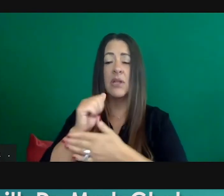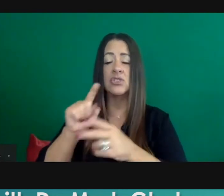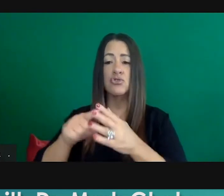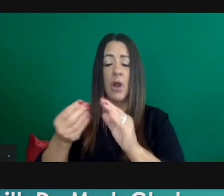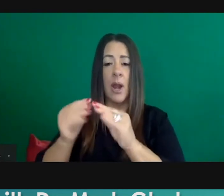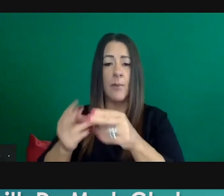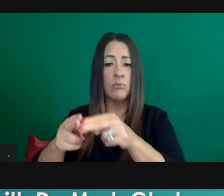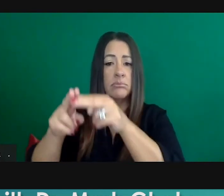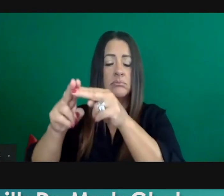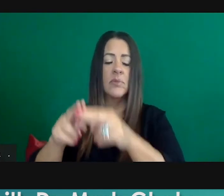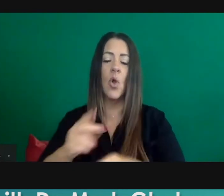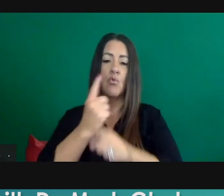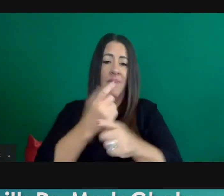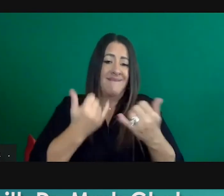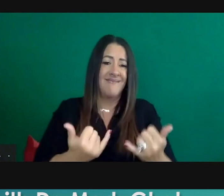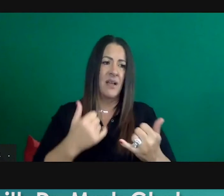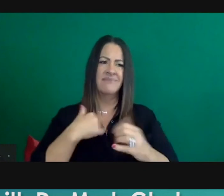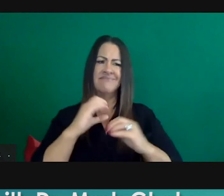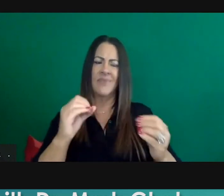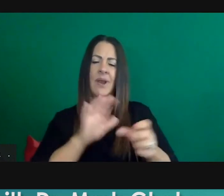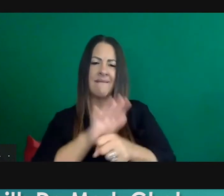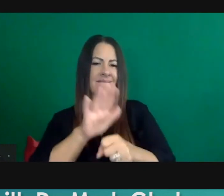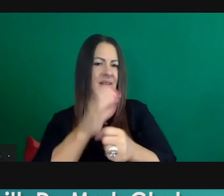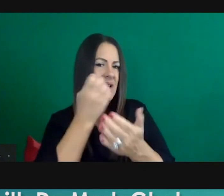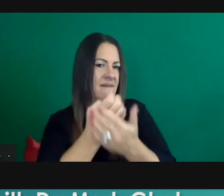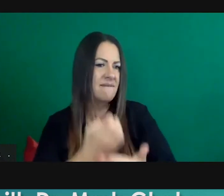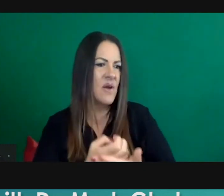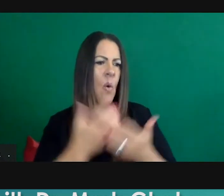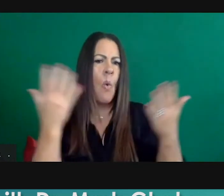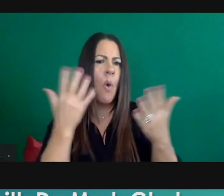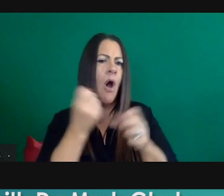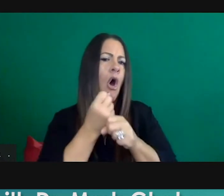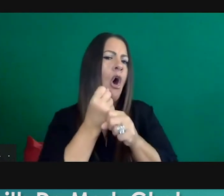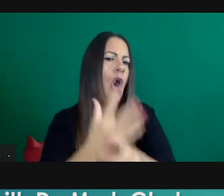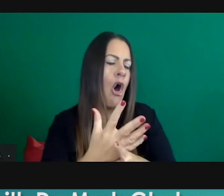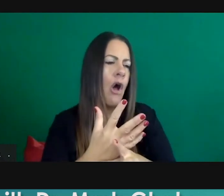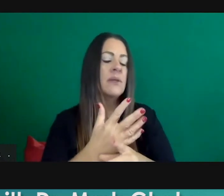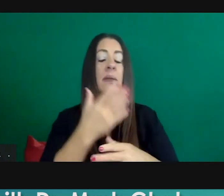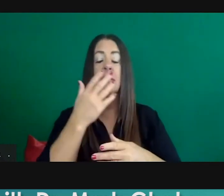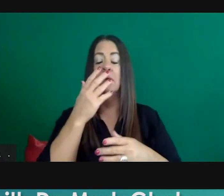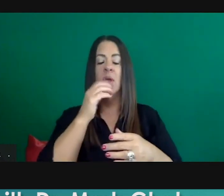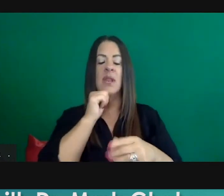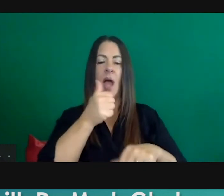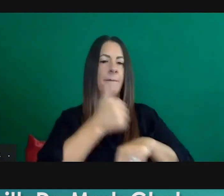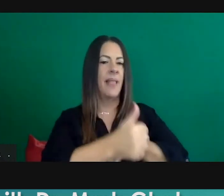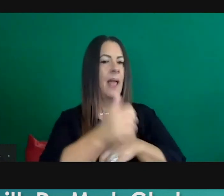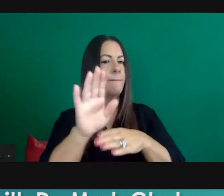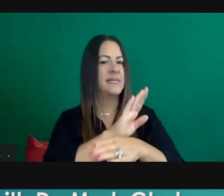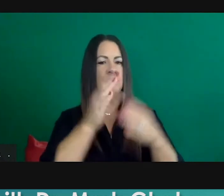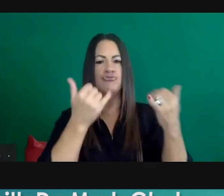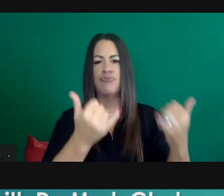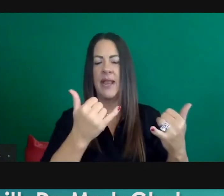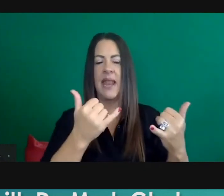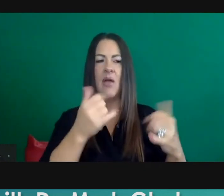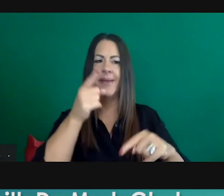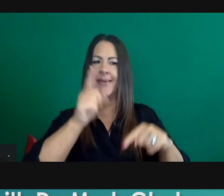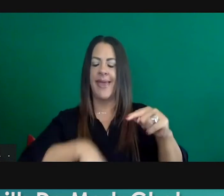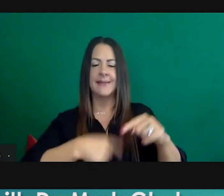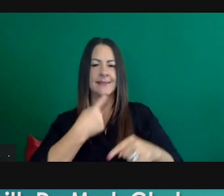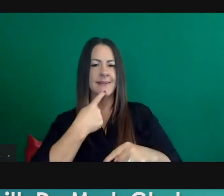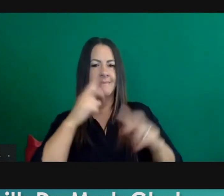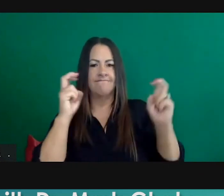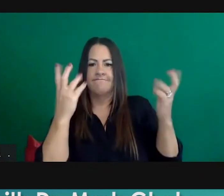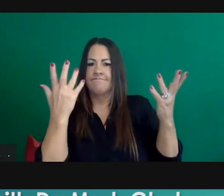evidence that it can be attributed to the businesses that have already begun to increase their operations in